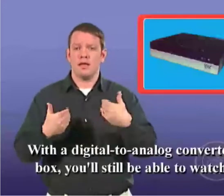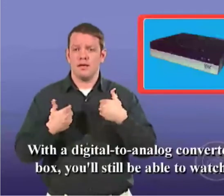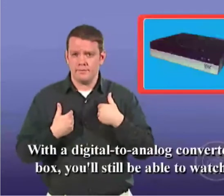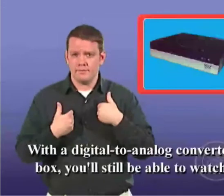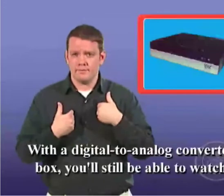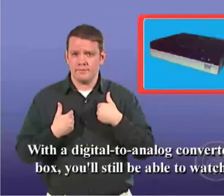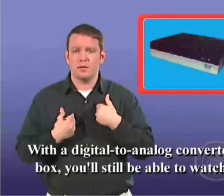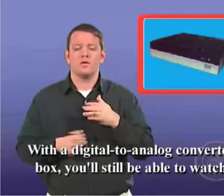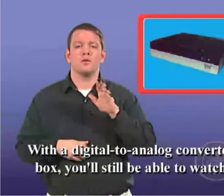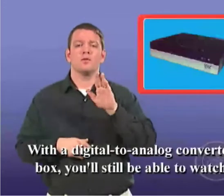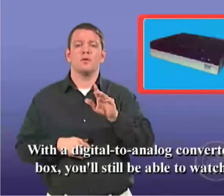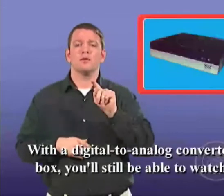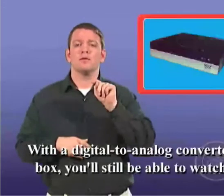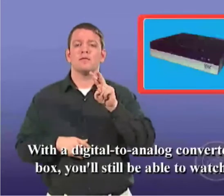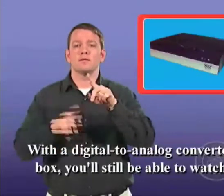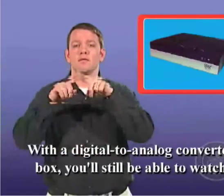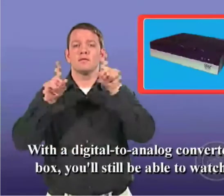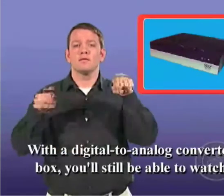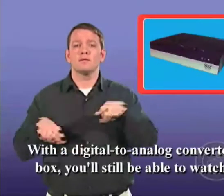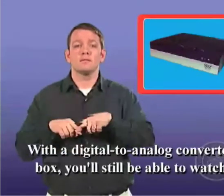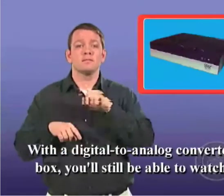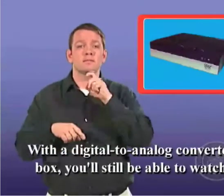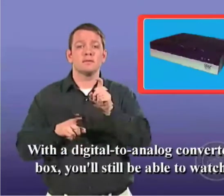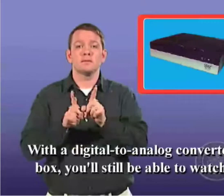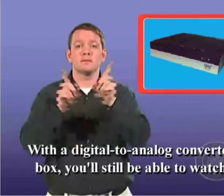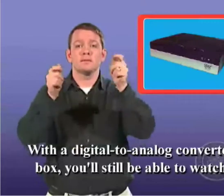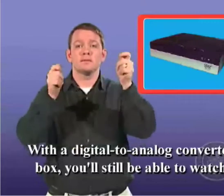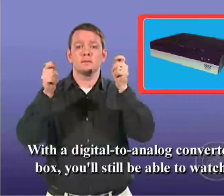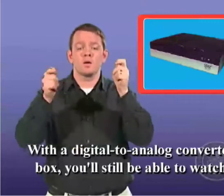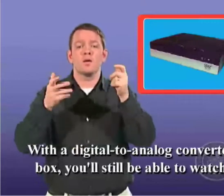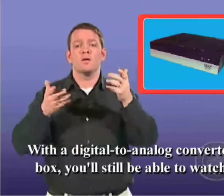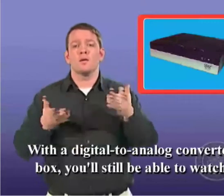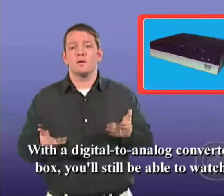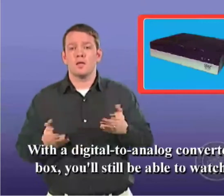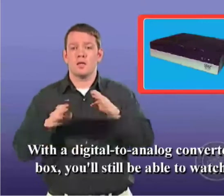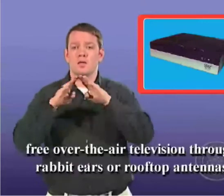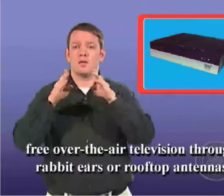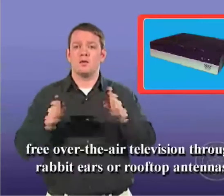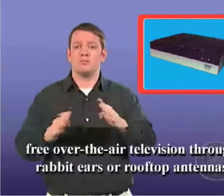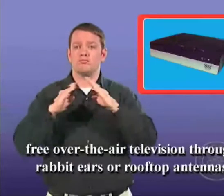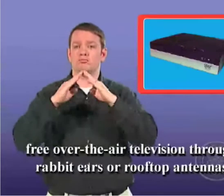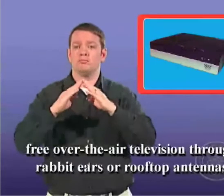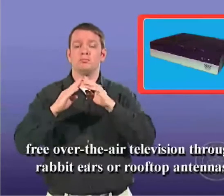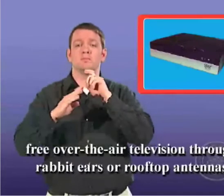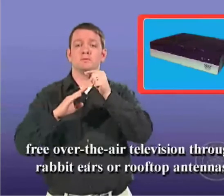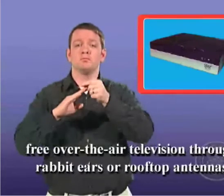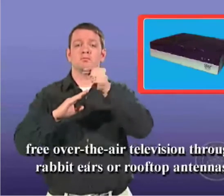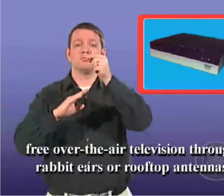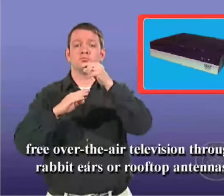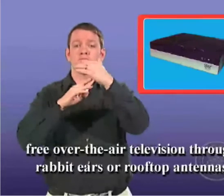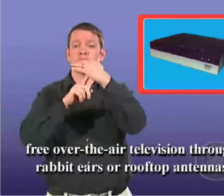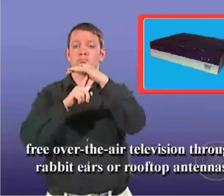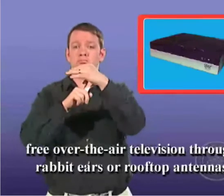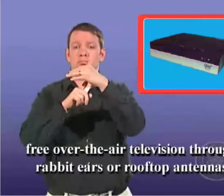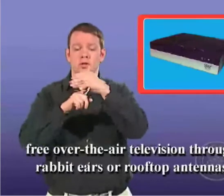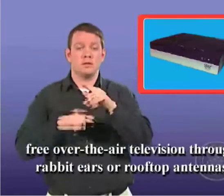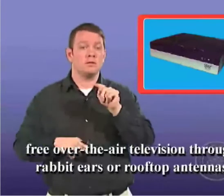With a digital to analog converter box, you'll still be able to watch free over-the-air television through rabbit ears or